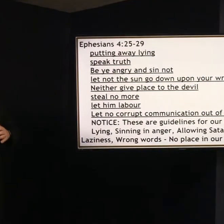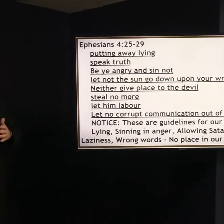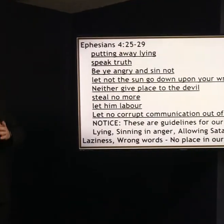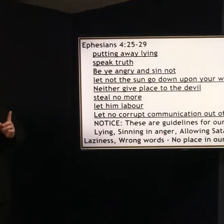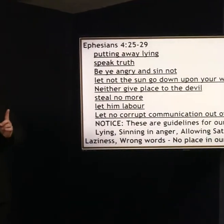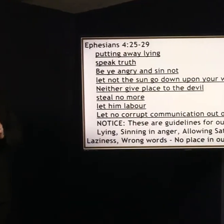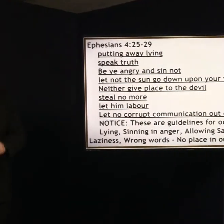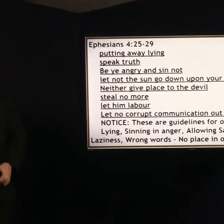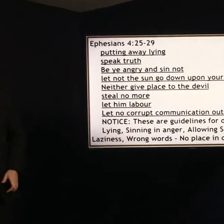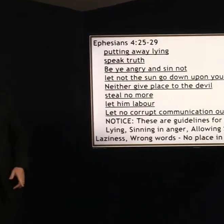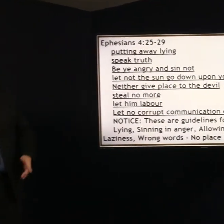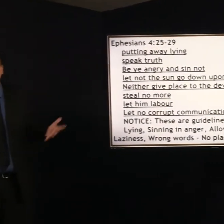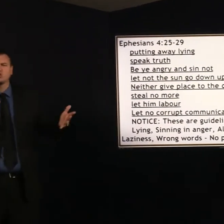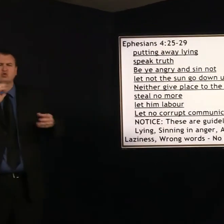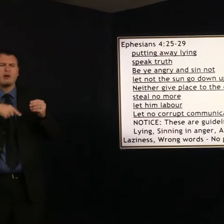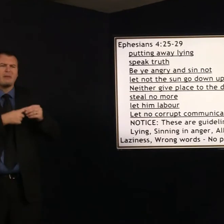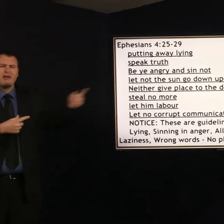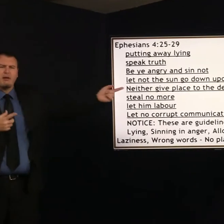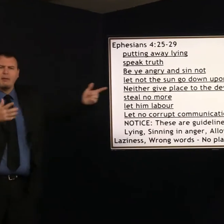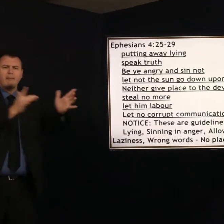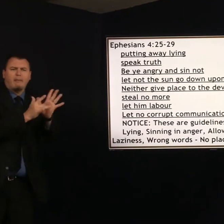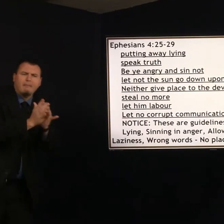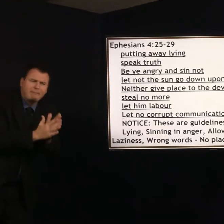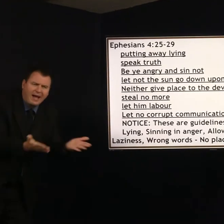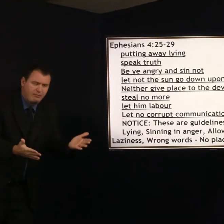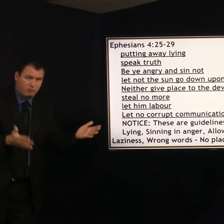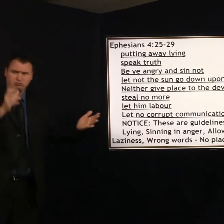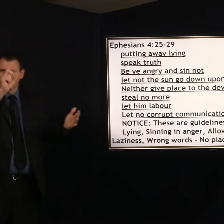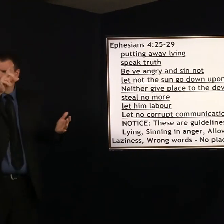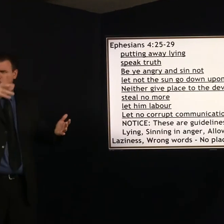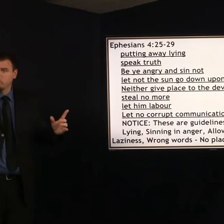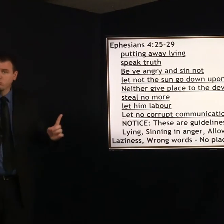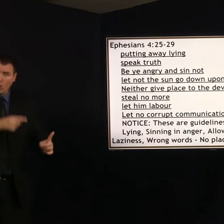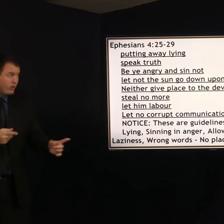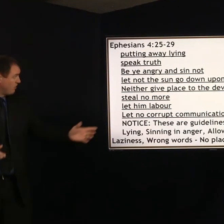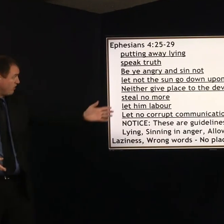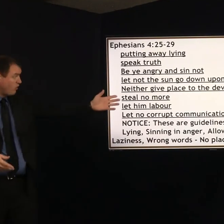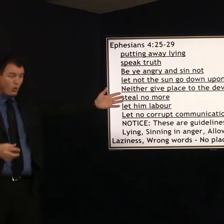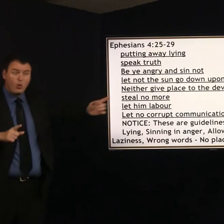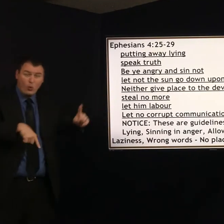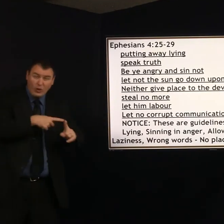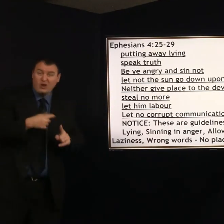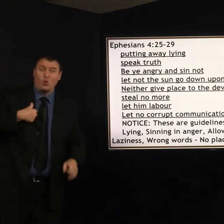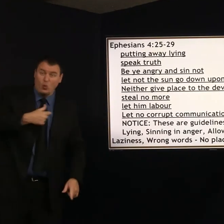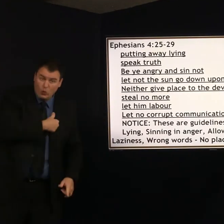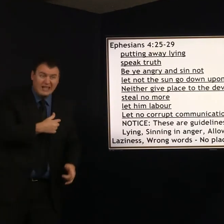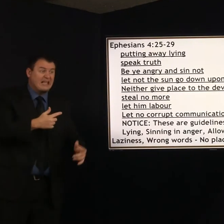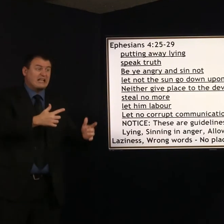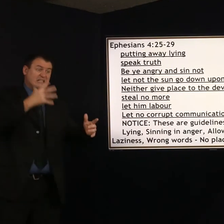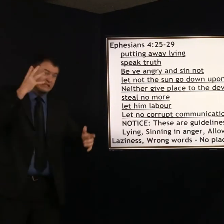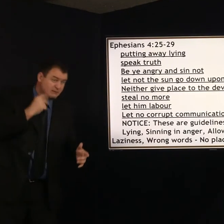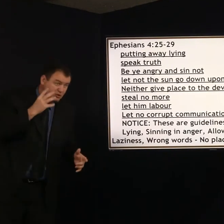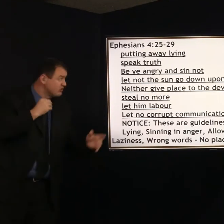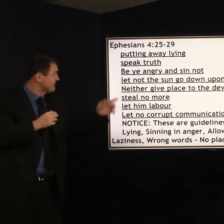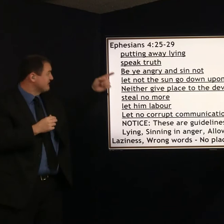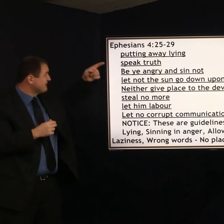okay, Mark, what's the point of the free throw? What are you talking about? The point is that we